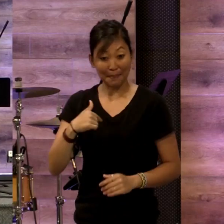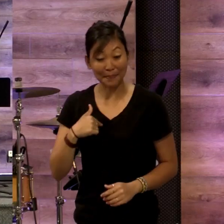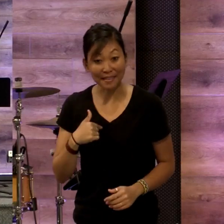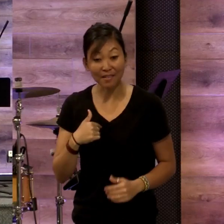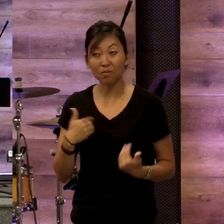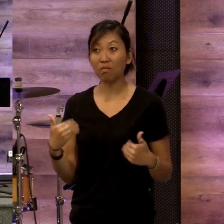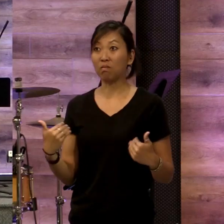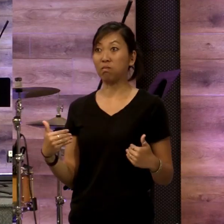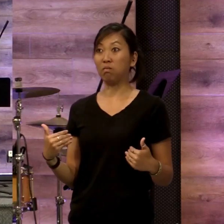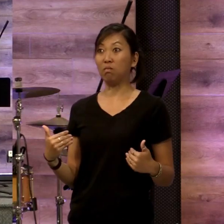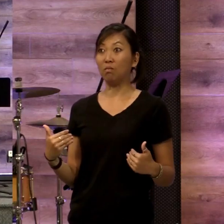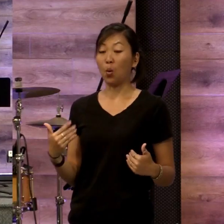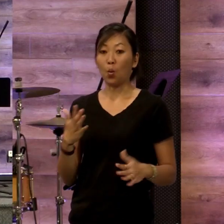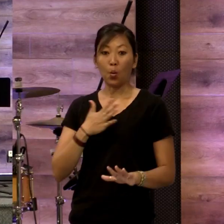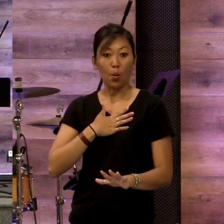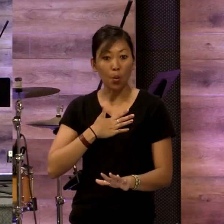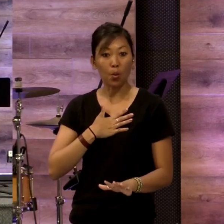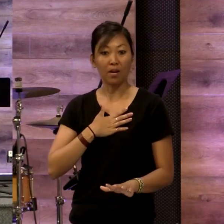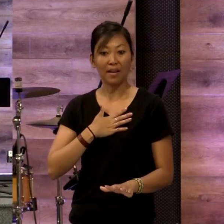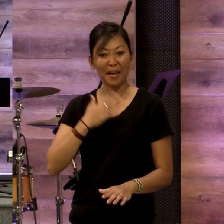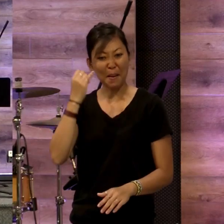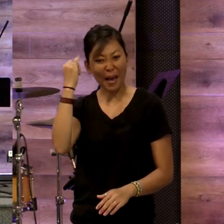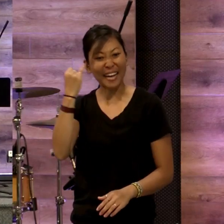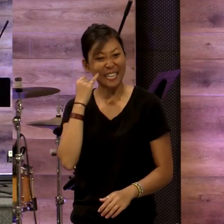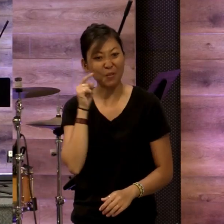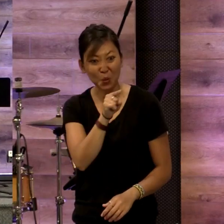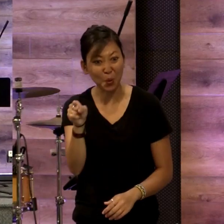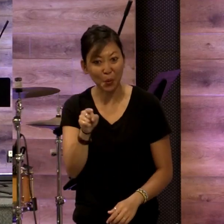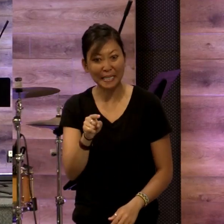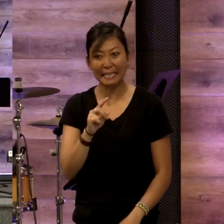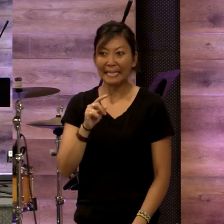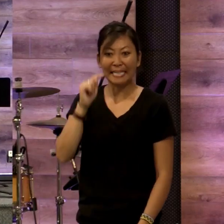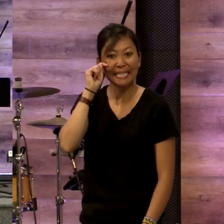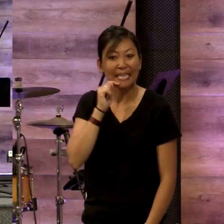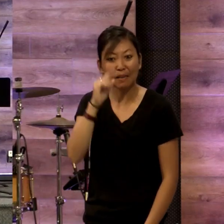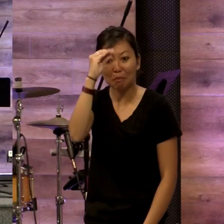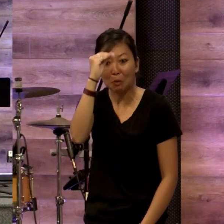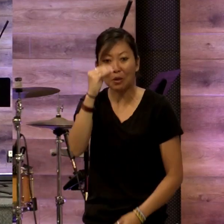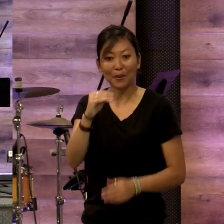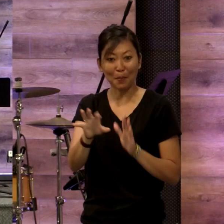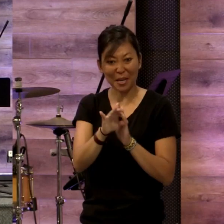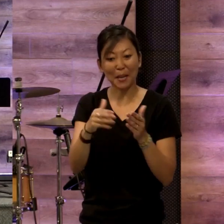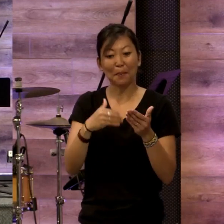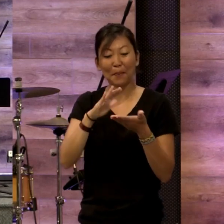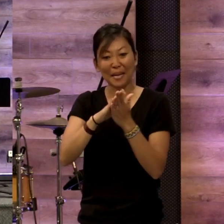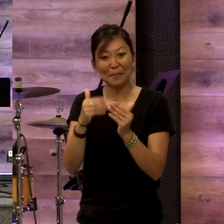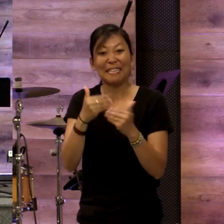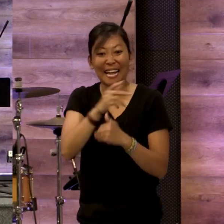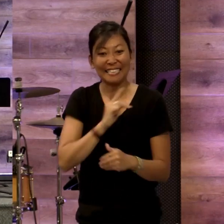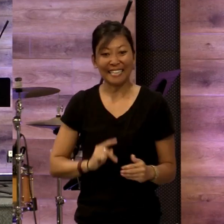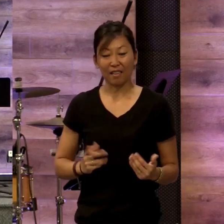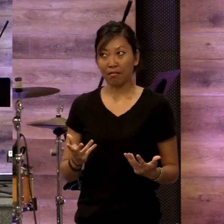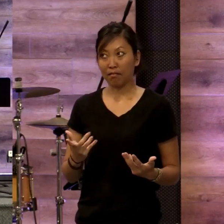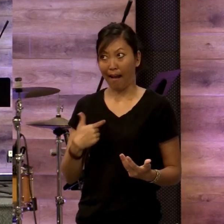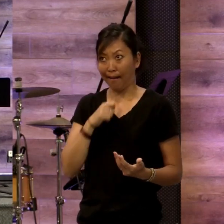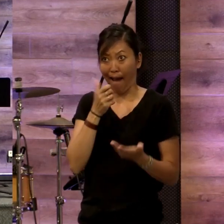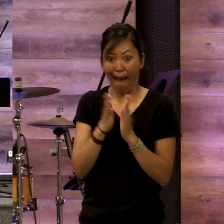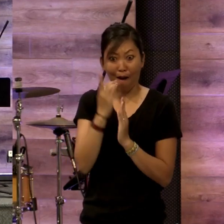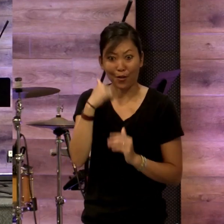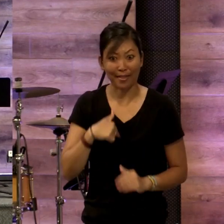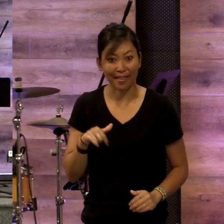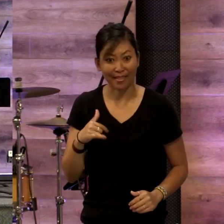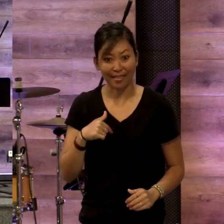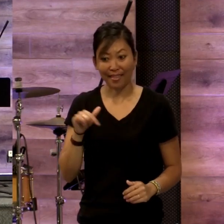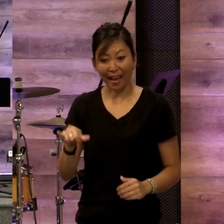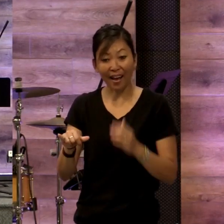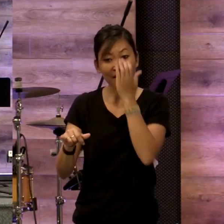said, that's going to be the next king. That is the one and the man that I choose. You didn't ask for this. In fact,